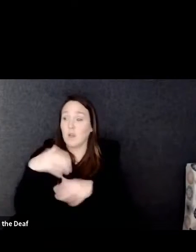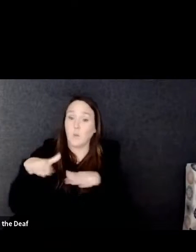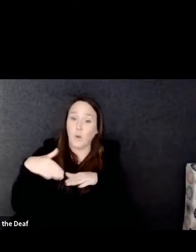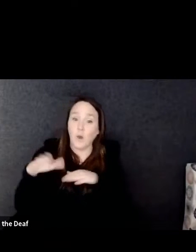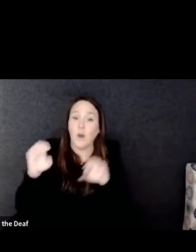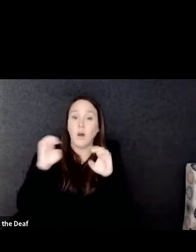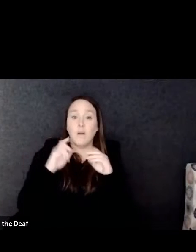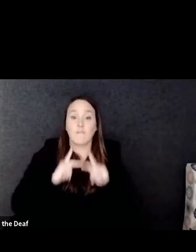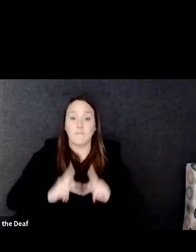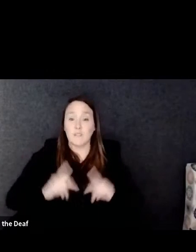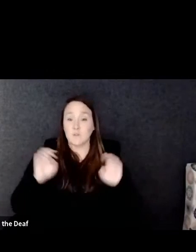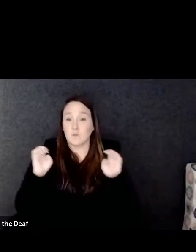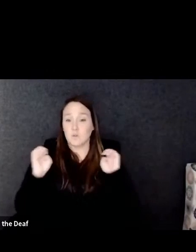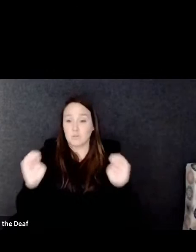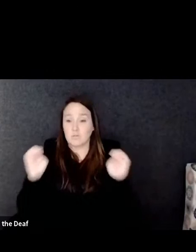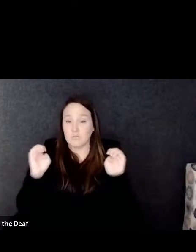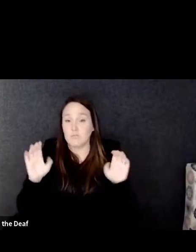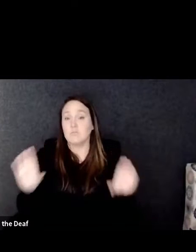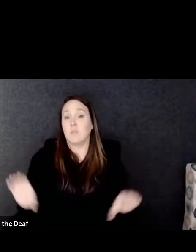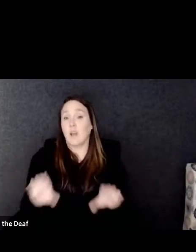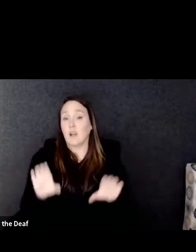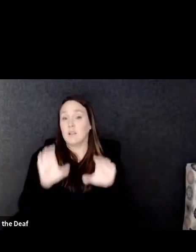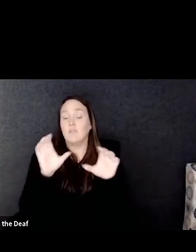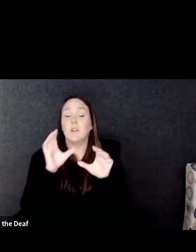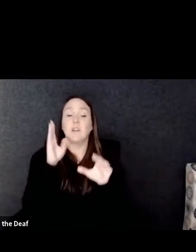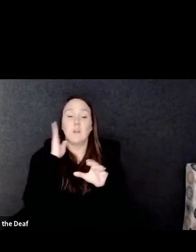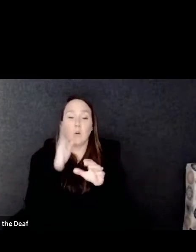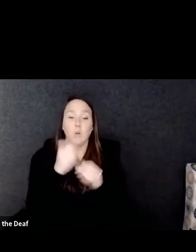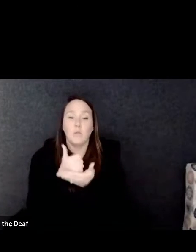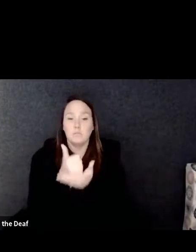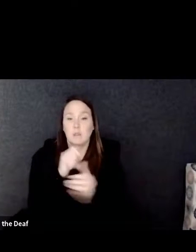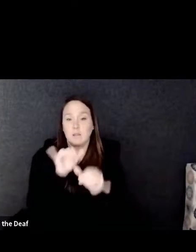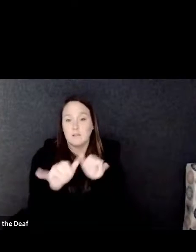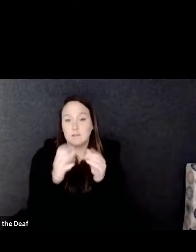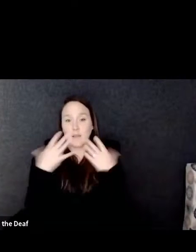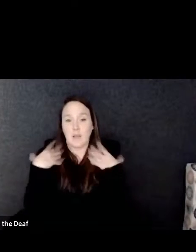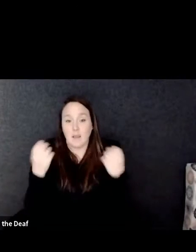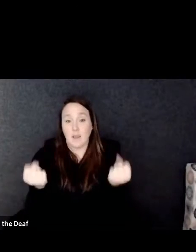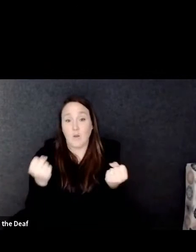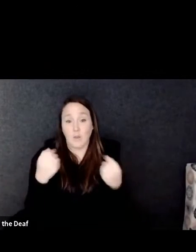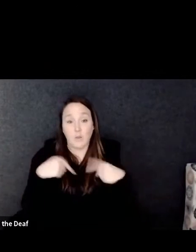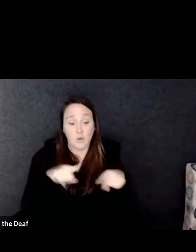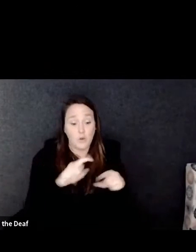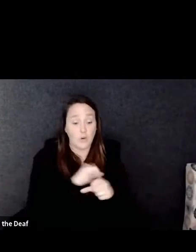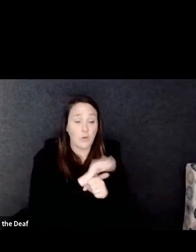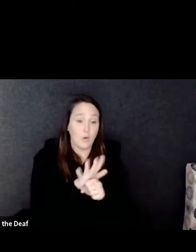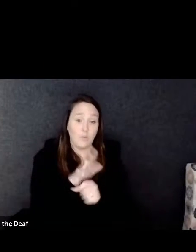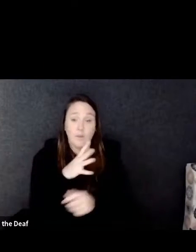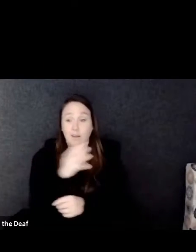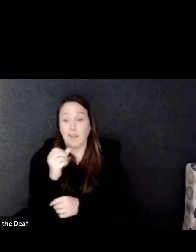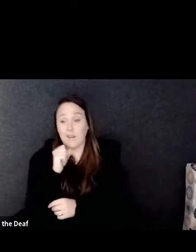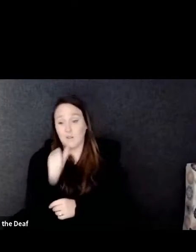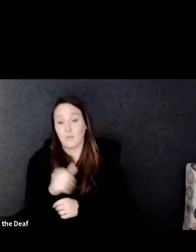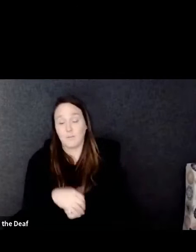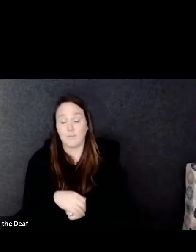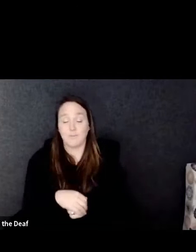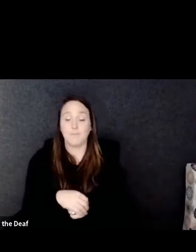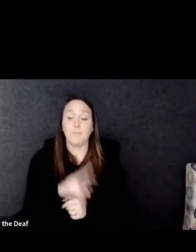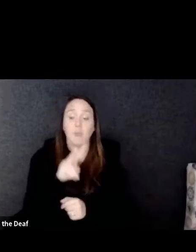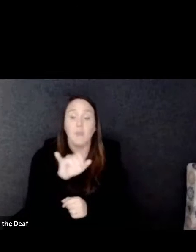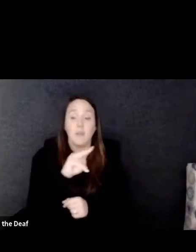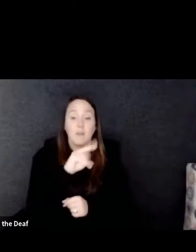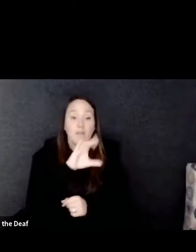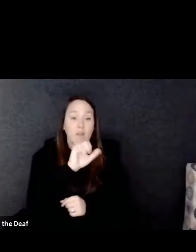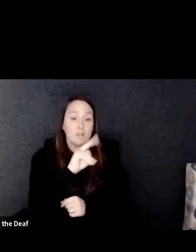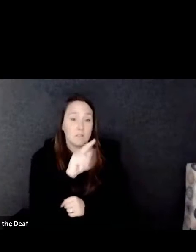All of those things will help keep you healthy during COVID and outside of COVID as well. Also from Vincent with the Sentinel, there's